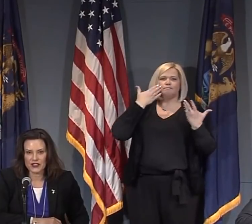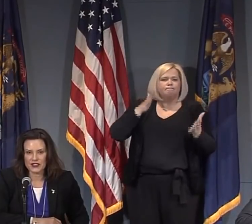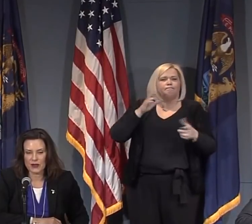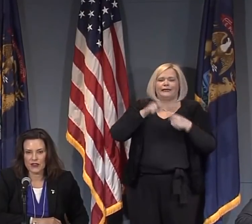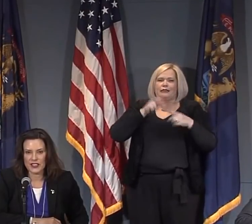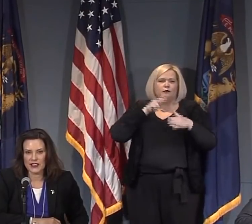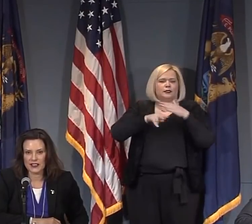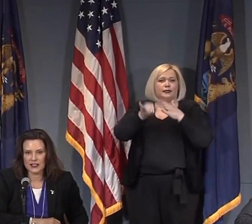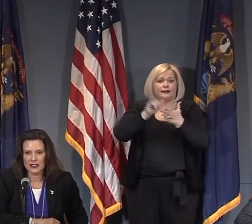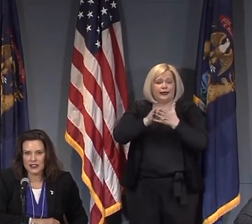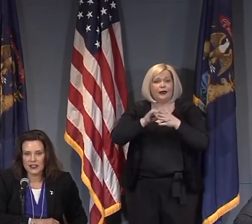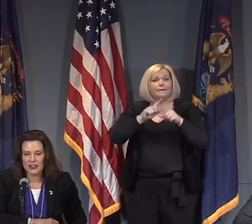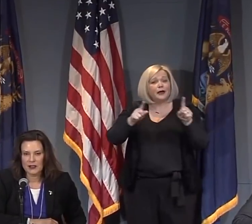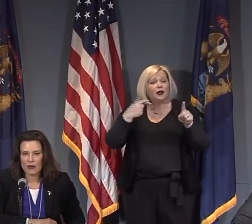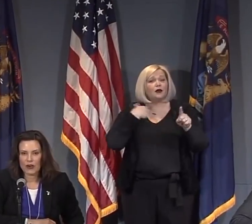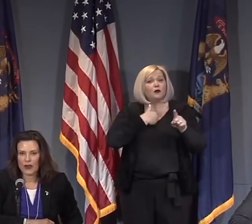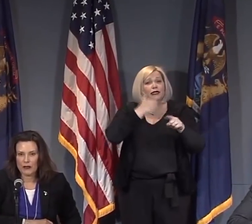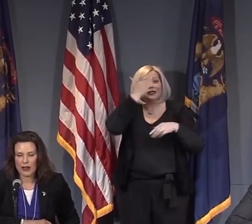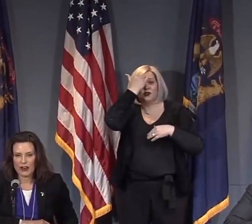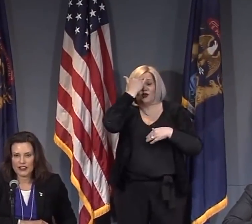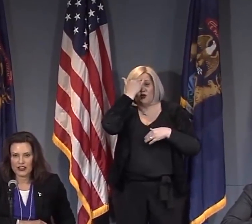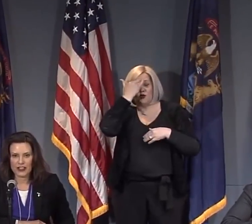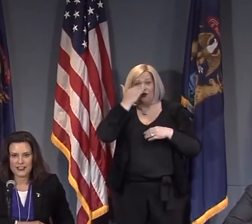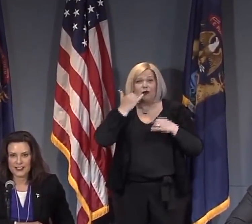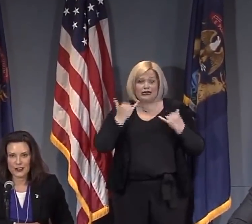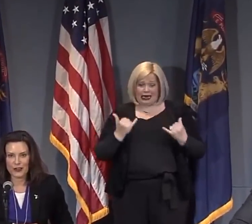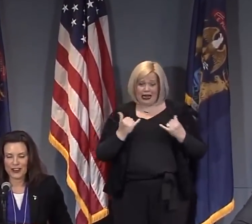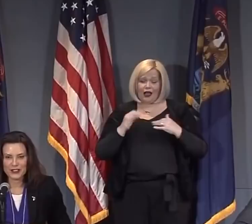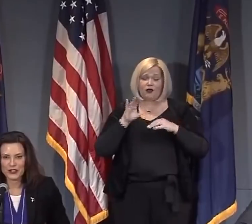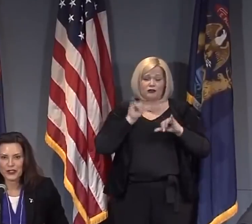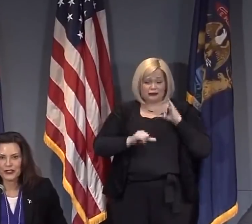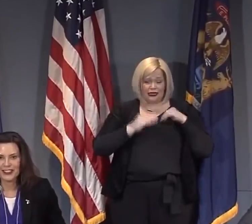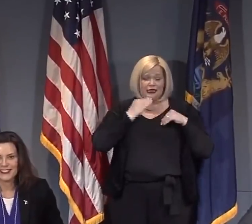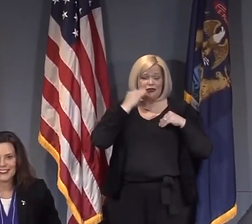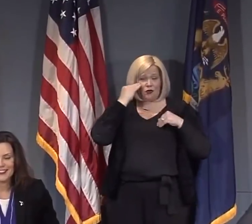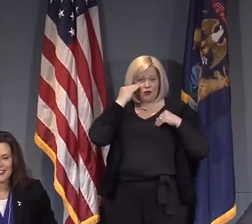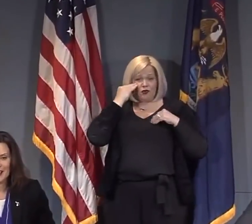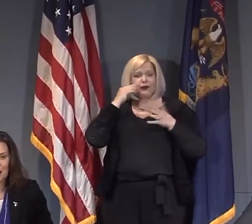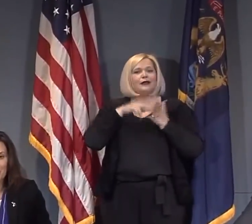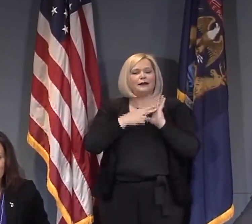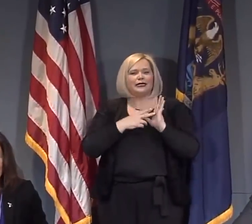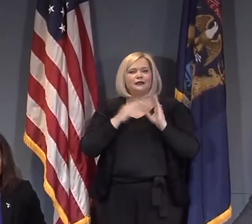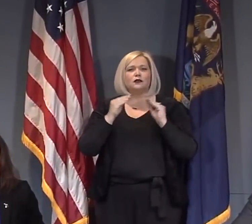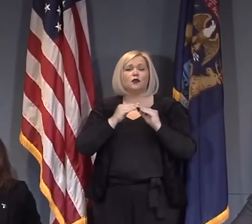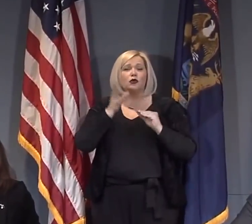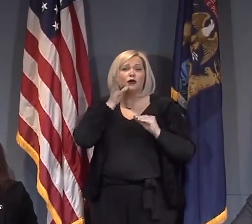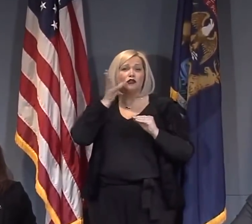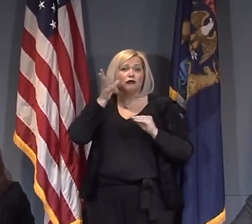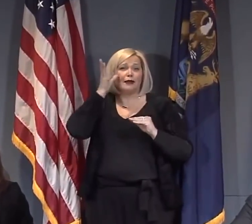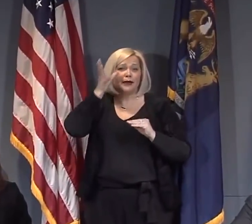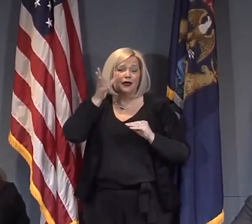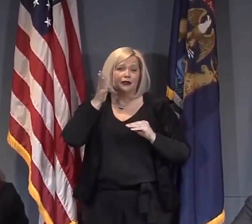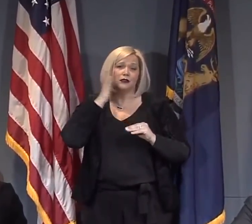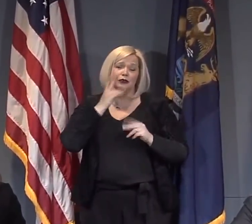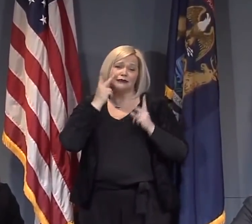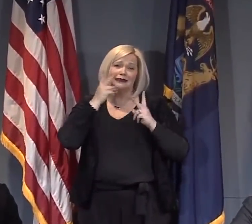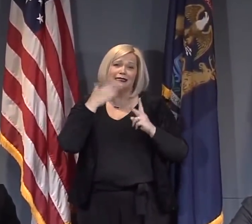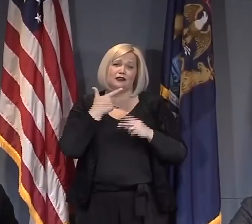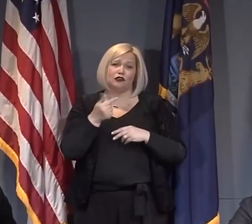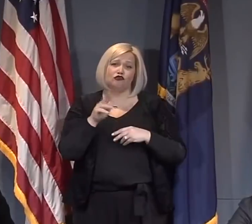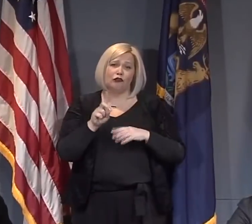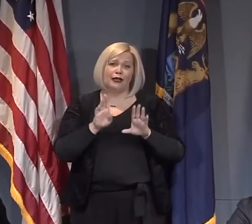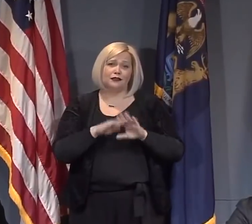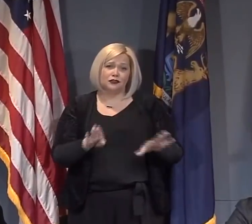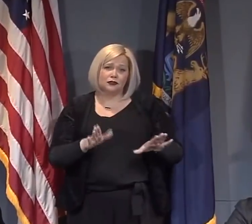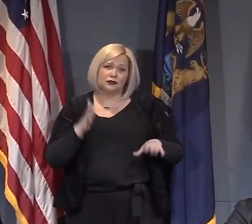of the actions that we've taken, more grandparents are going to see their grandchildren in a month, in 2 months, in 3 months, in the